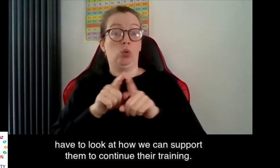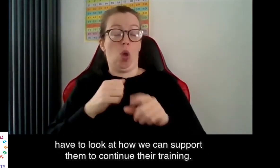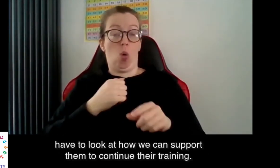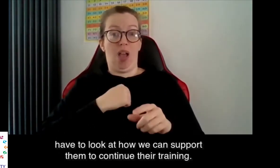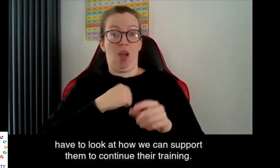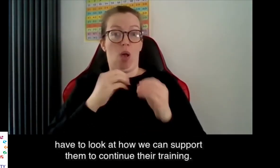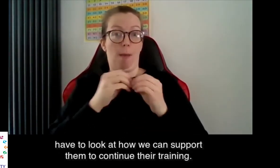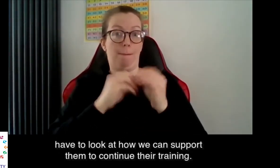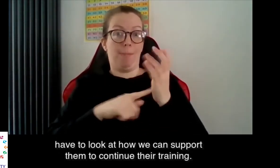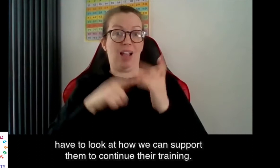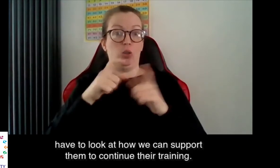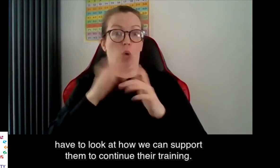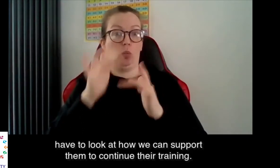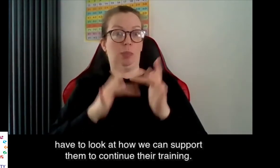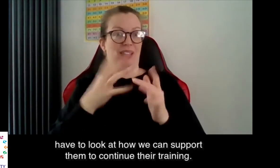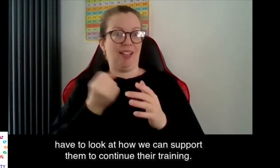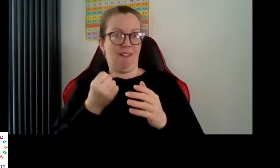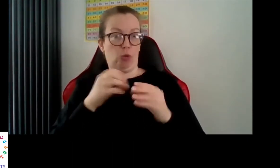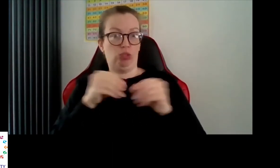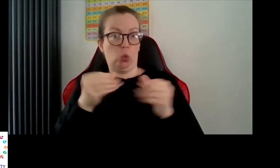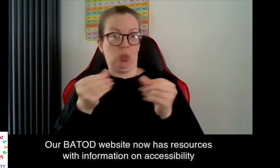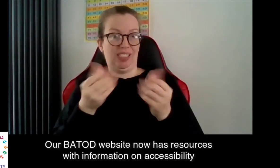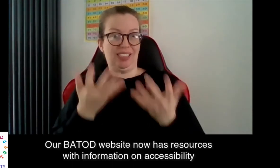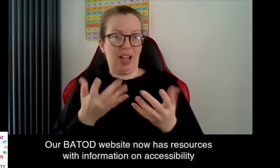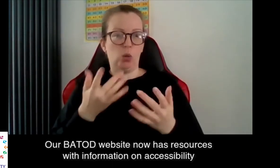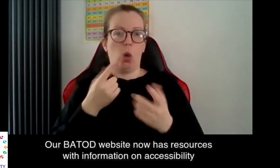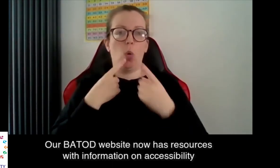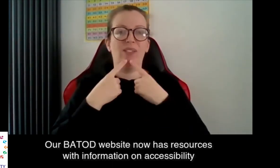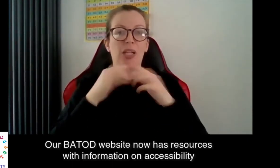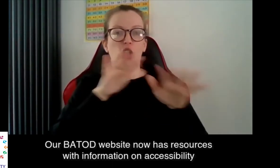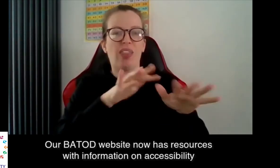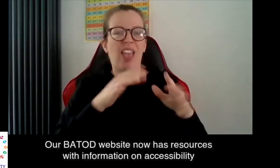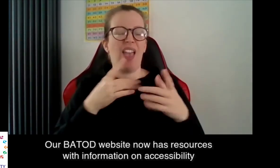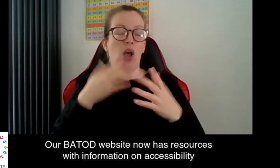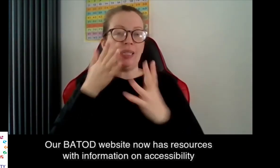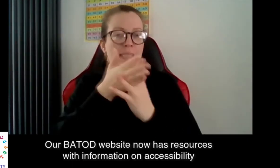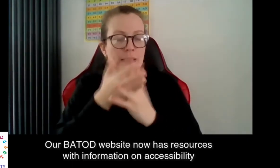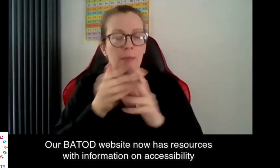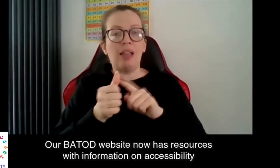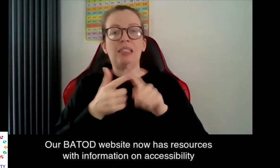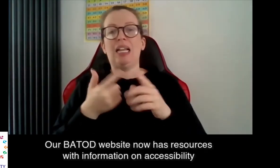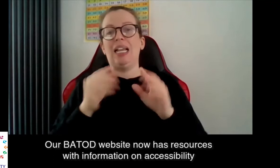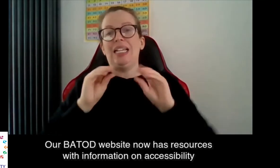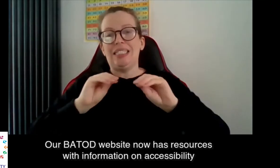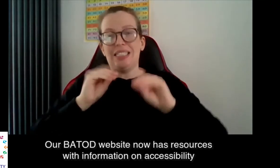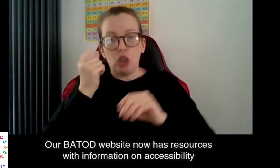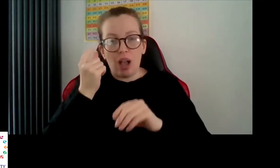can support them to continue their training. Our BATOD website now has resources with information on accessibility,